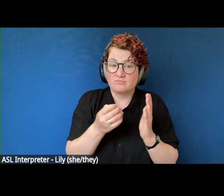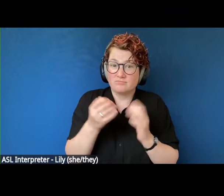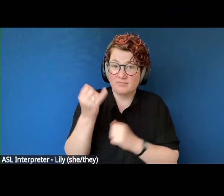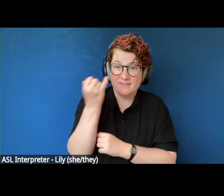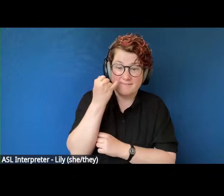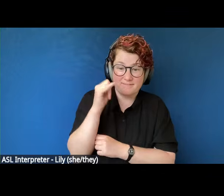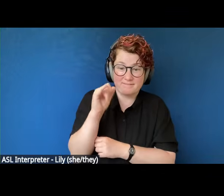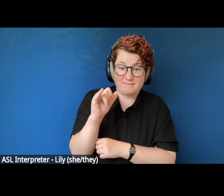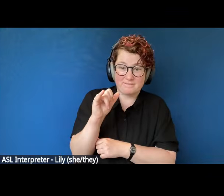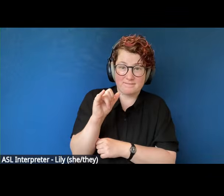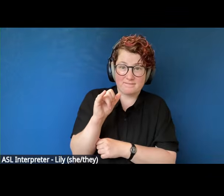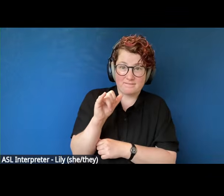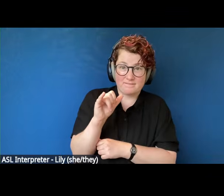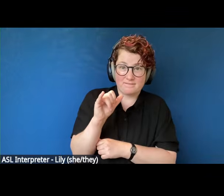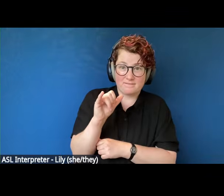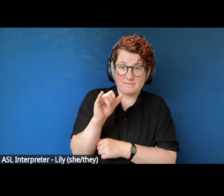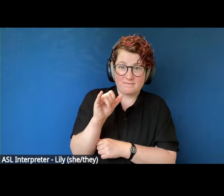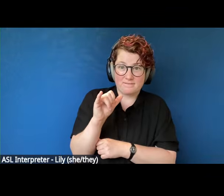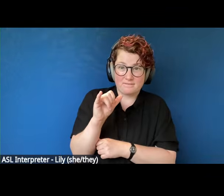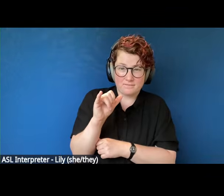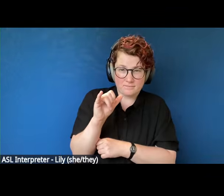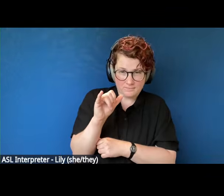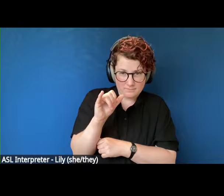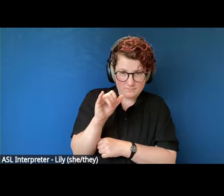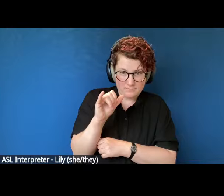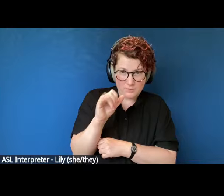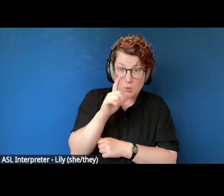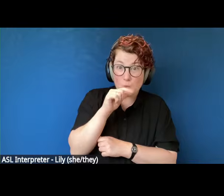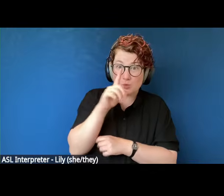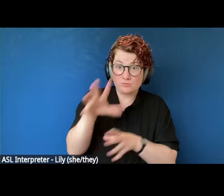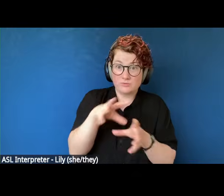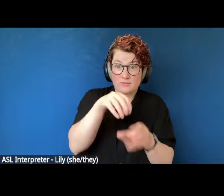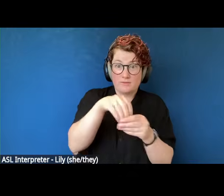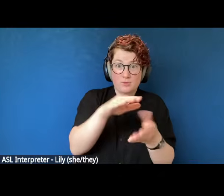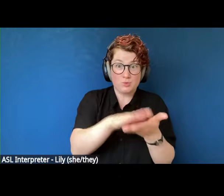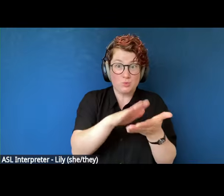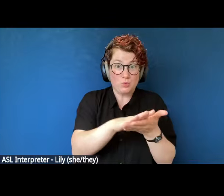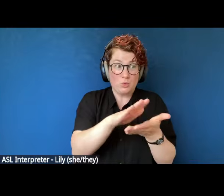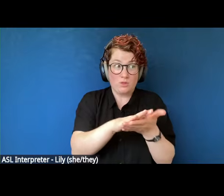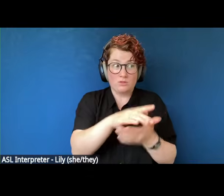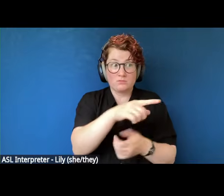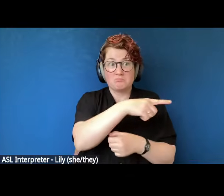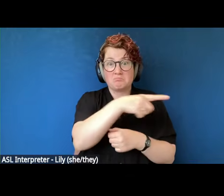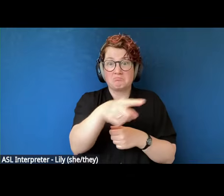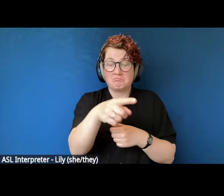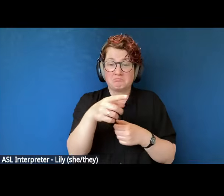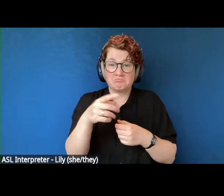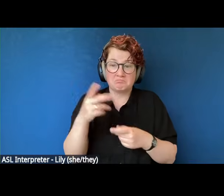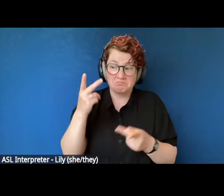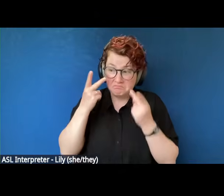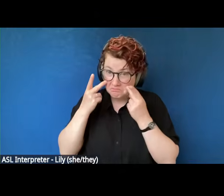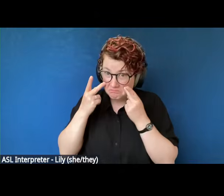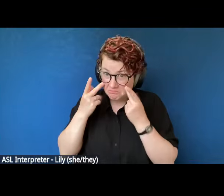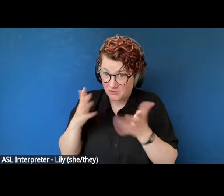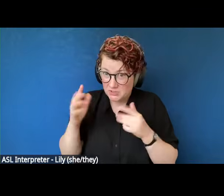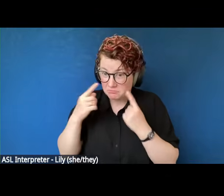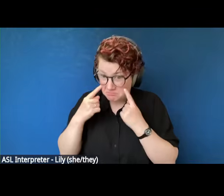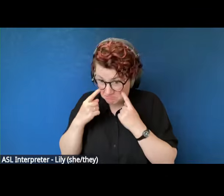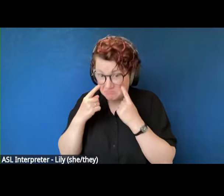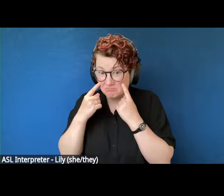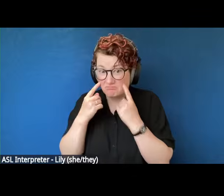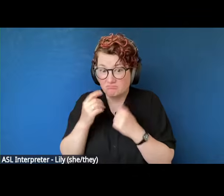right now has any sense of whether that is occurring or whether